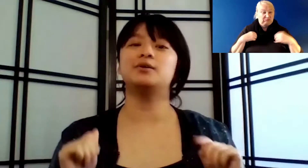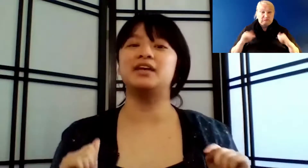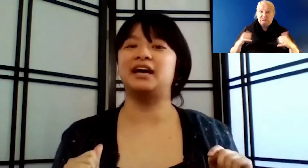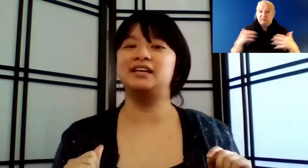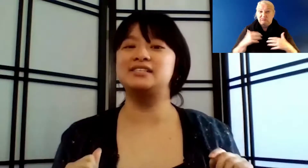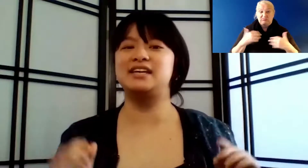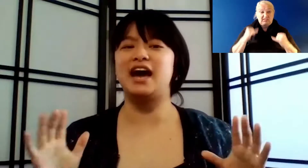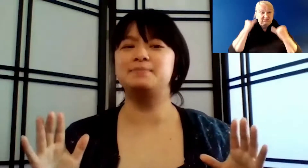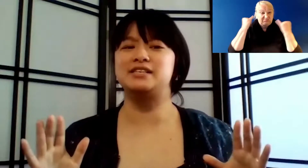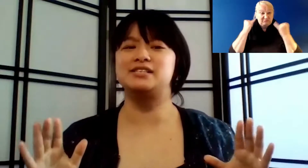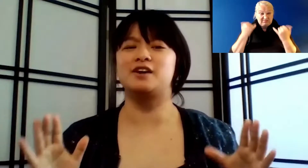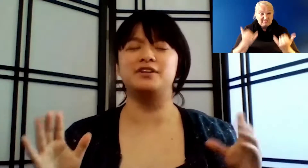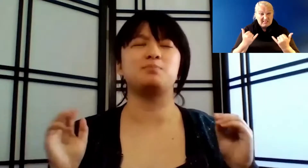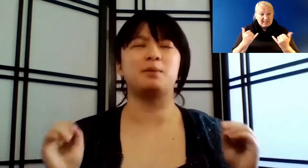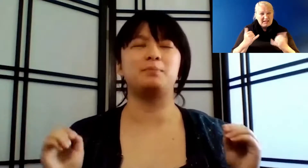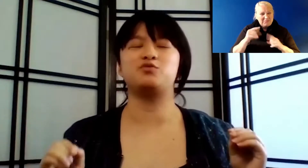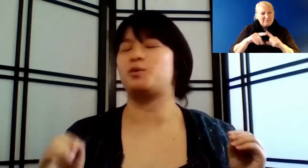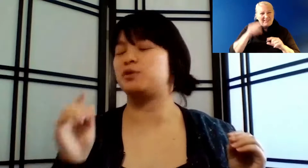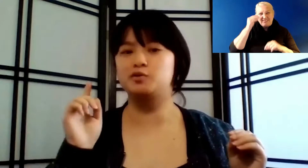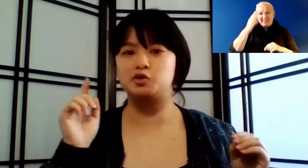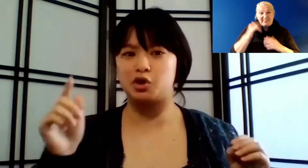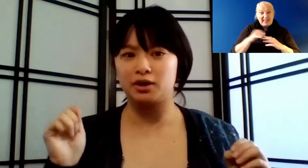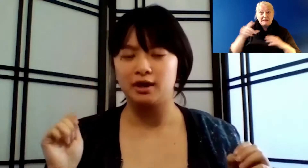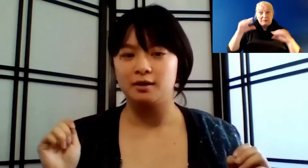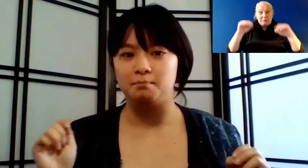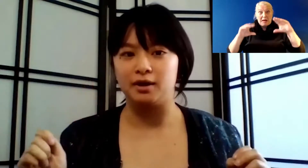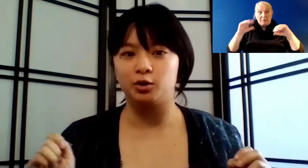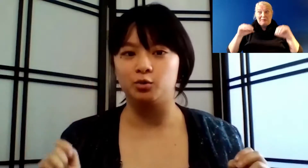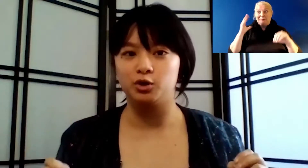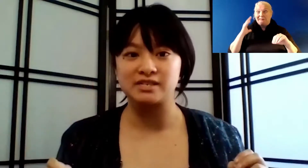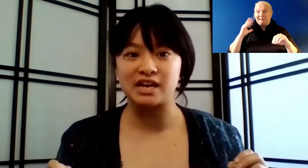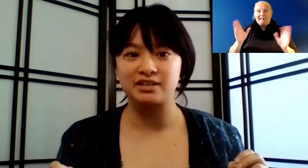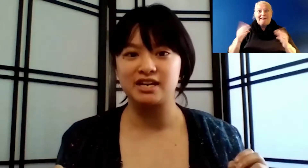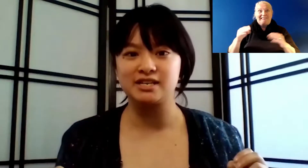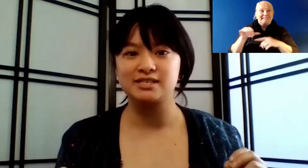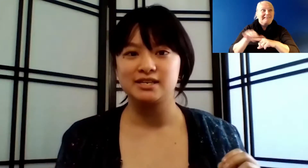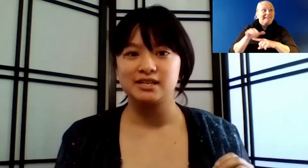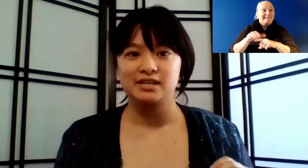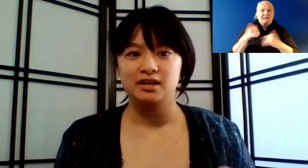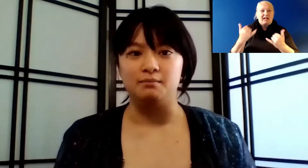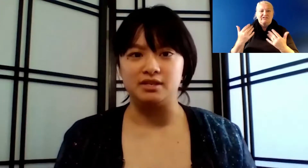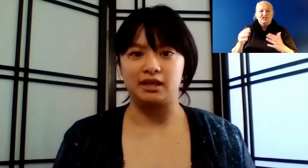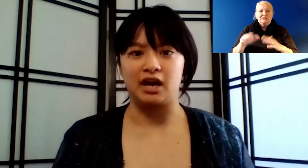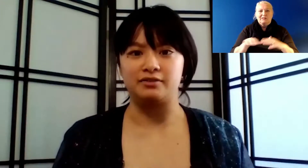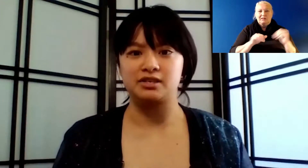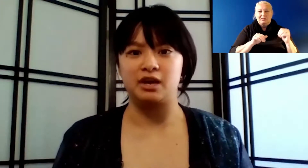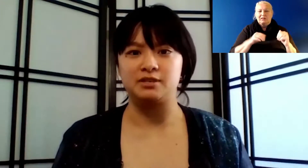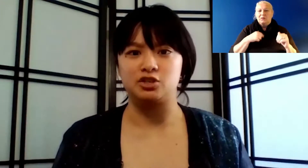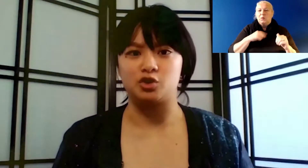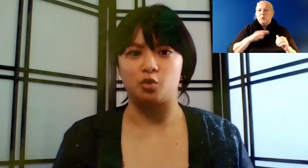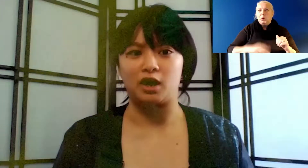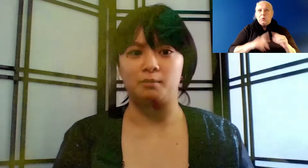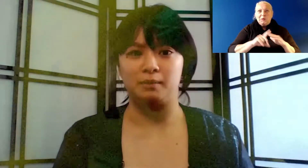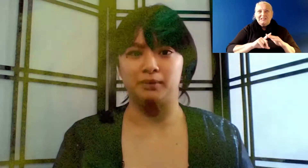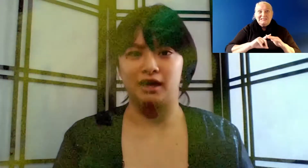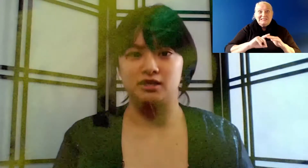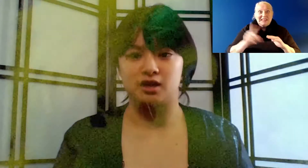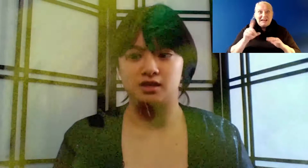that at least the absence of these puppets from those dark metal rooms nowadays means that they have escaped into our realm and plan to hunt us